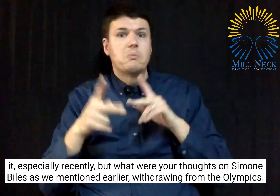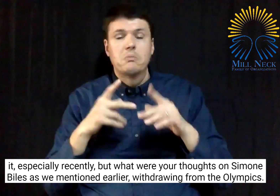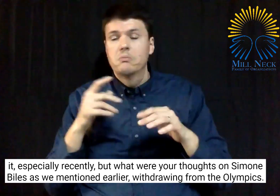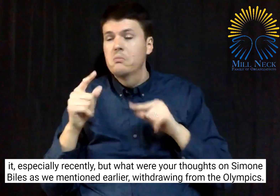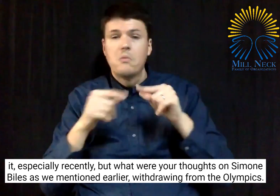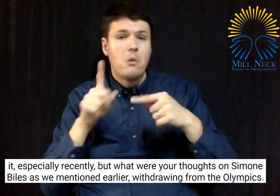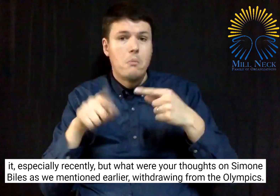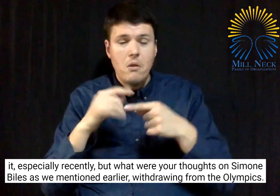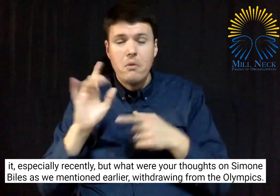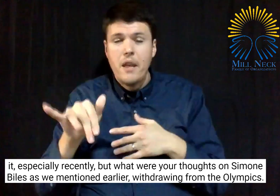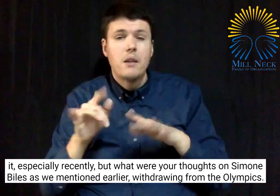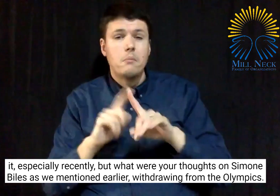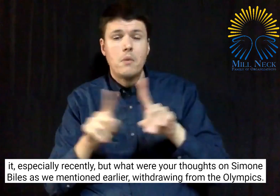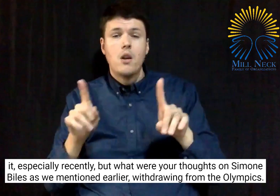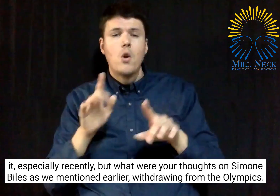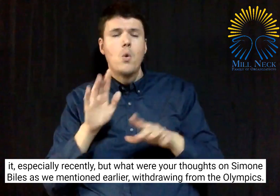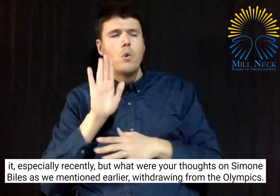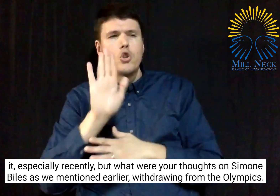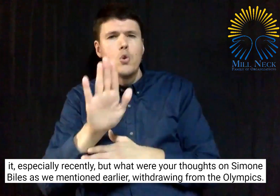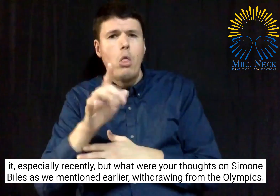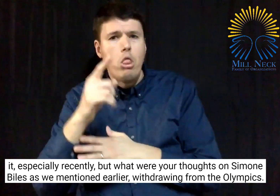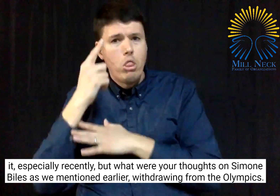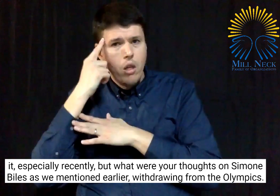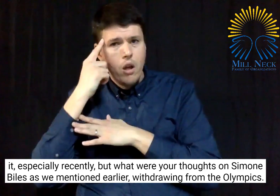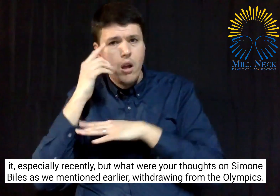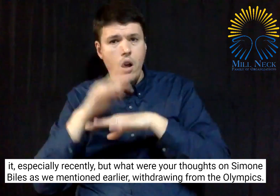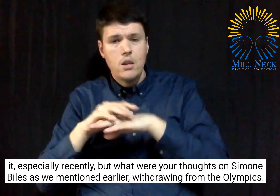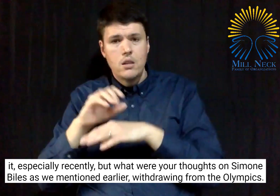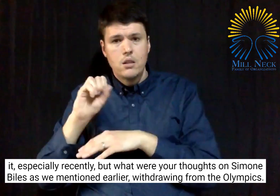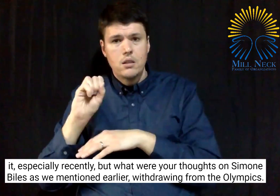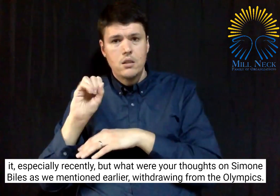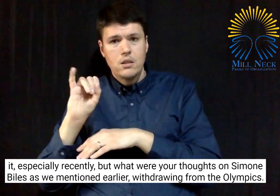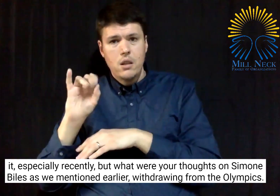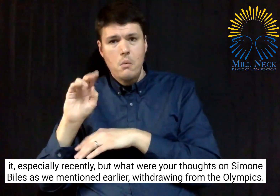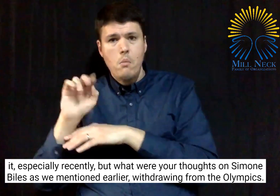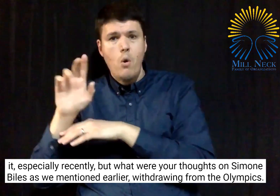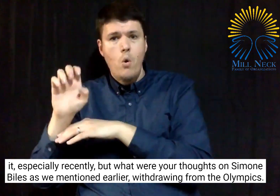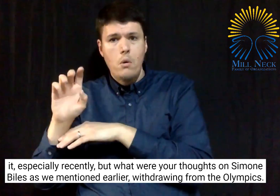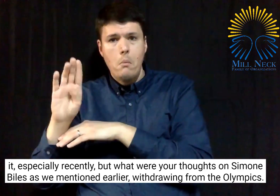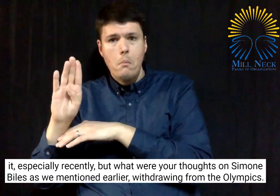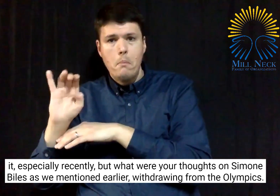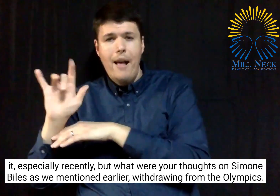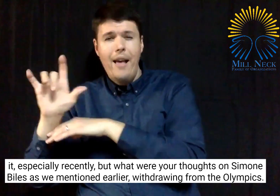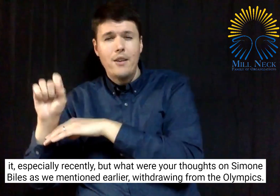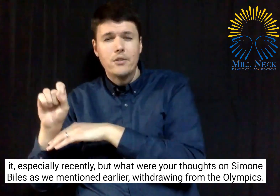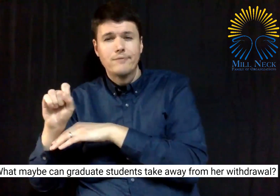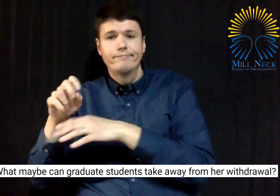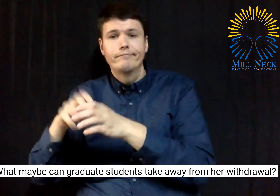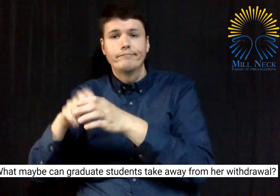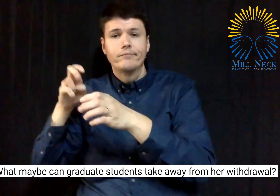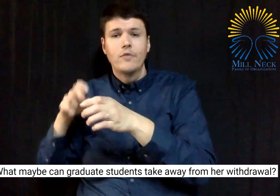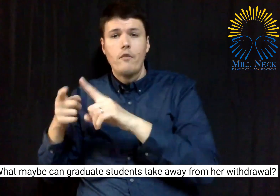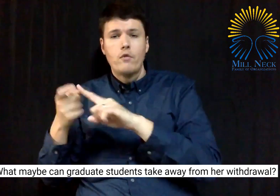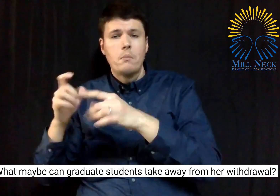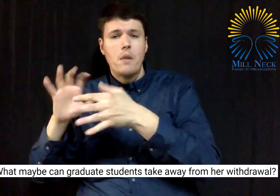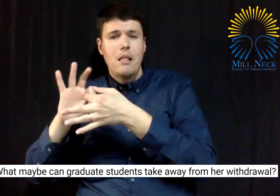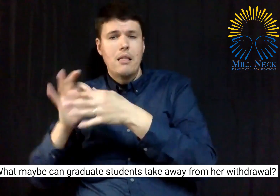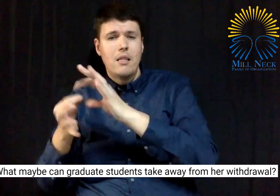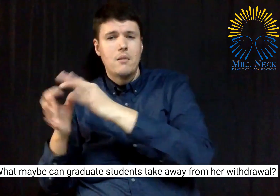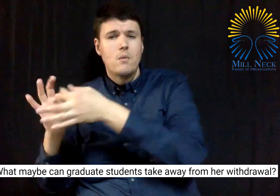recently. But what were your thoughts on Simone Biles, as we mentioned earlier, withdrawing from the Olympics? What maybe can graduate students take